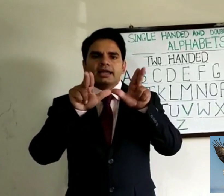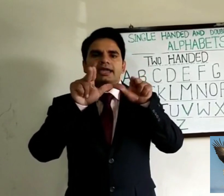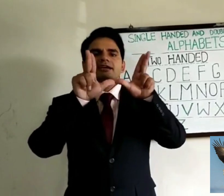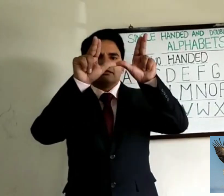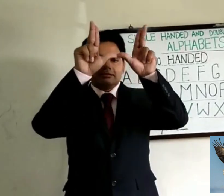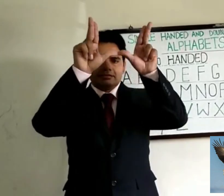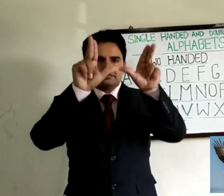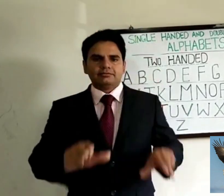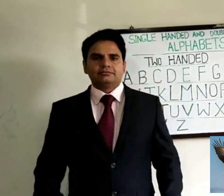eagle,